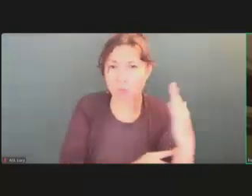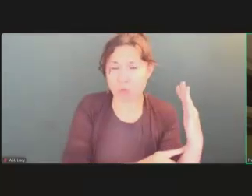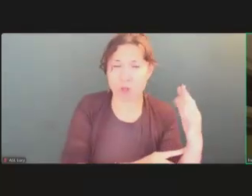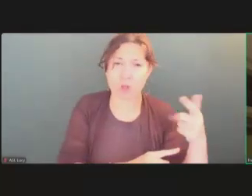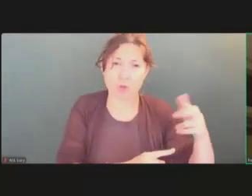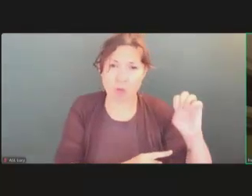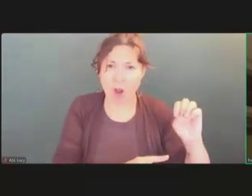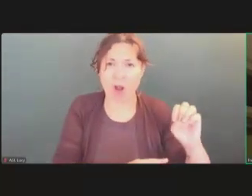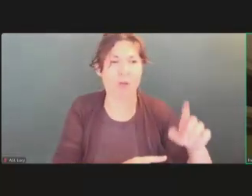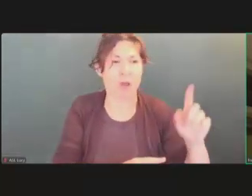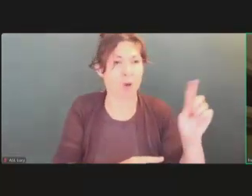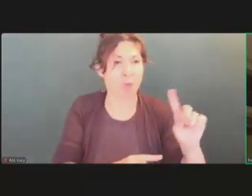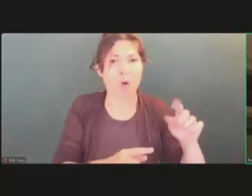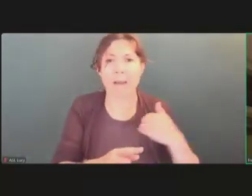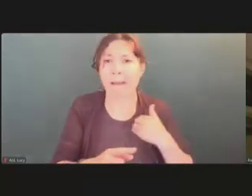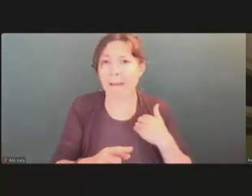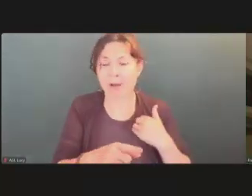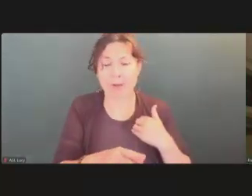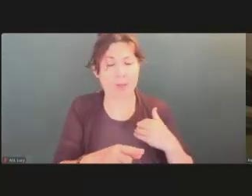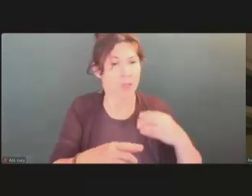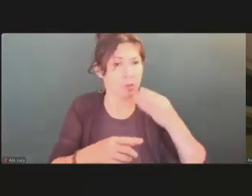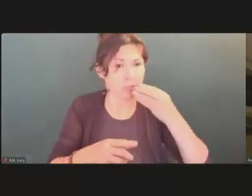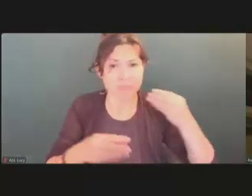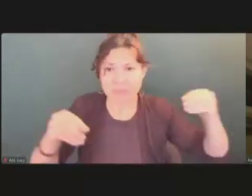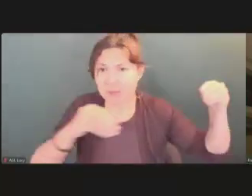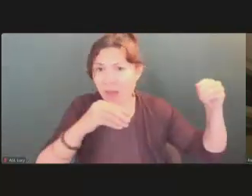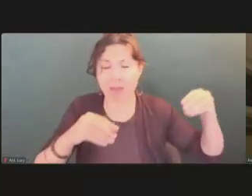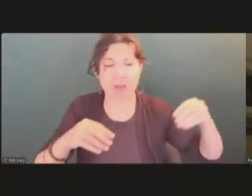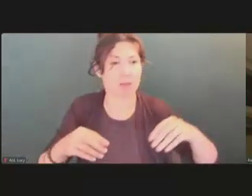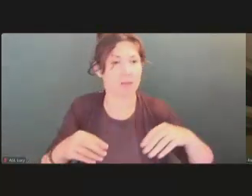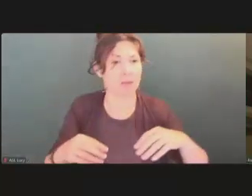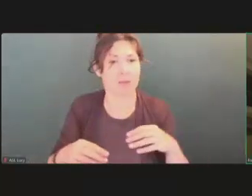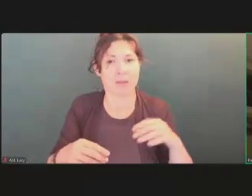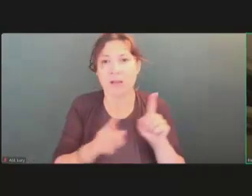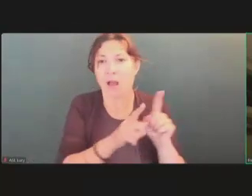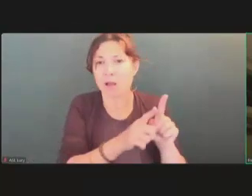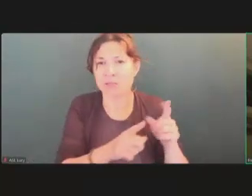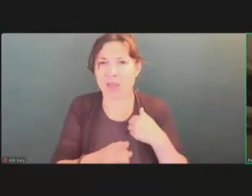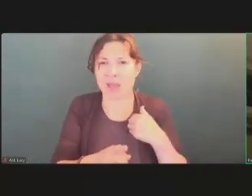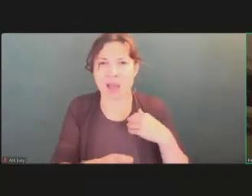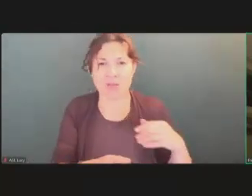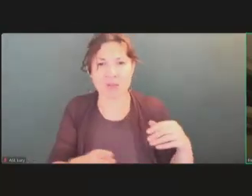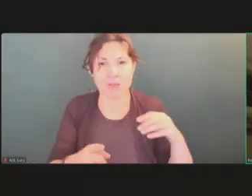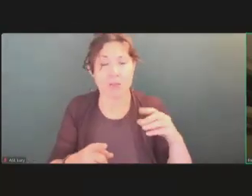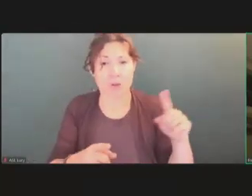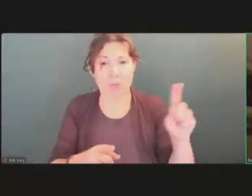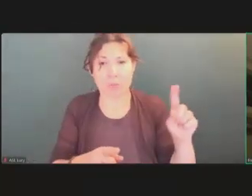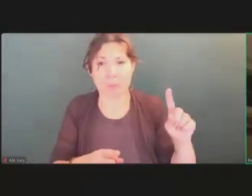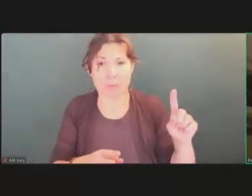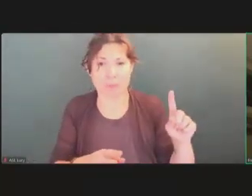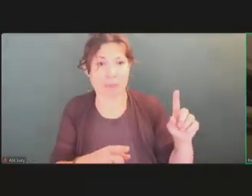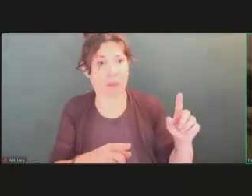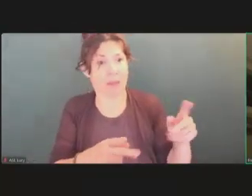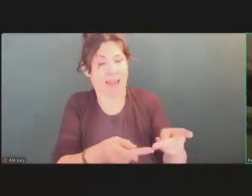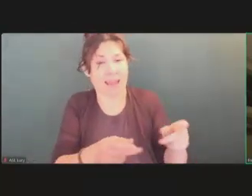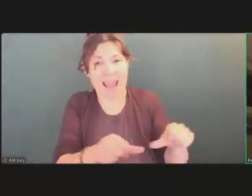a refectory called Refectory in Franklin Park, where people could work and